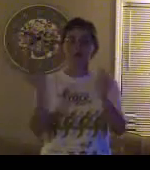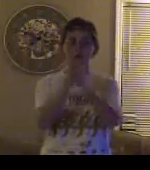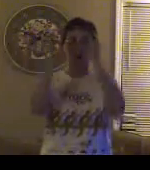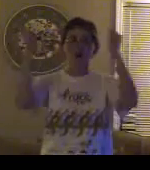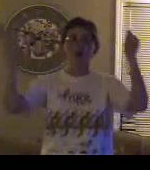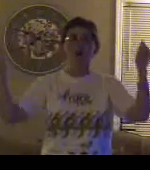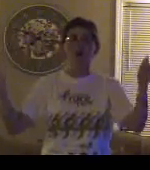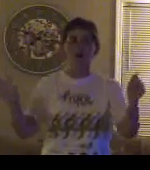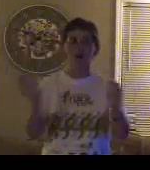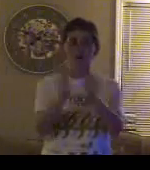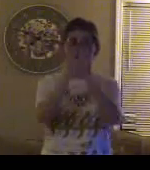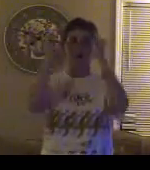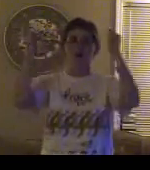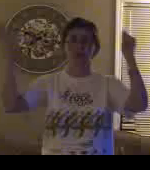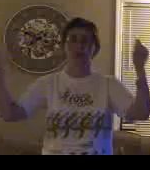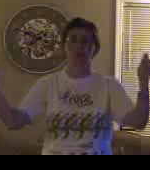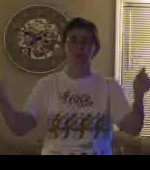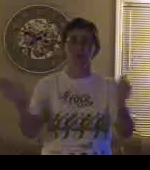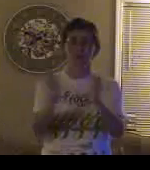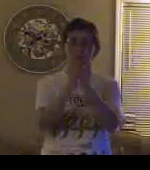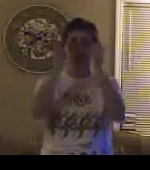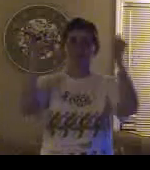bells are ringing,